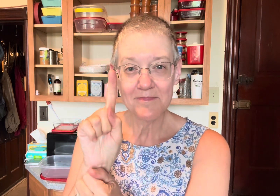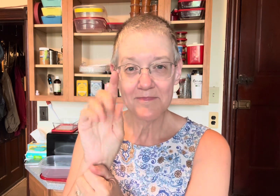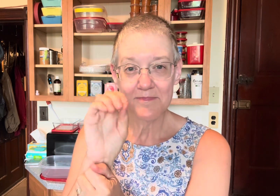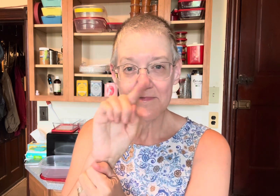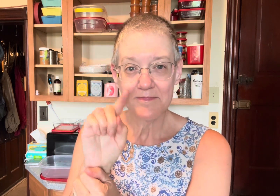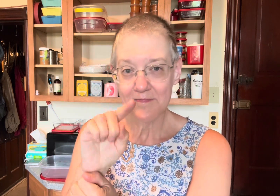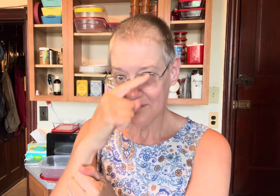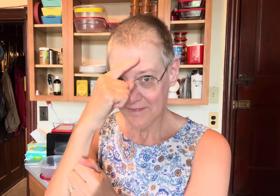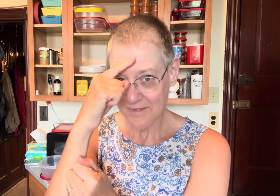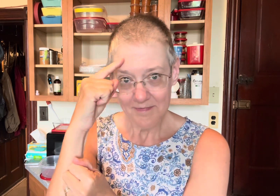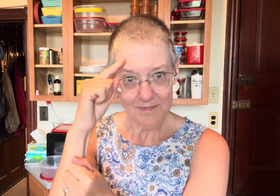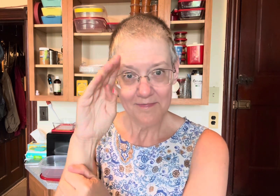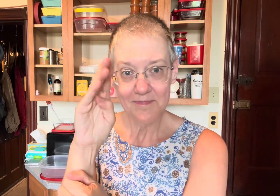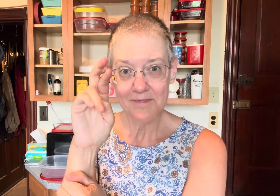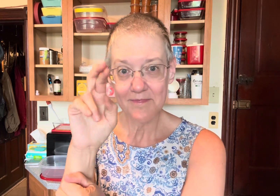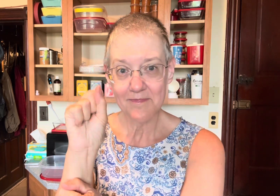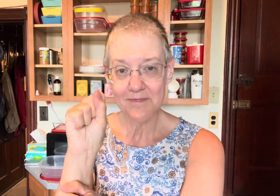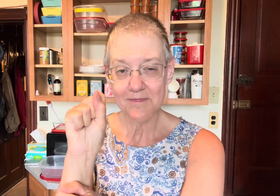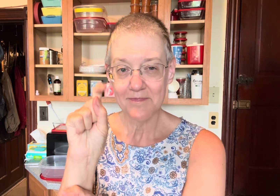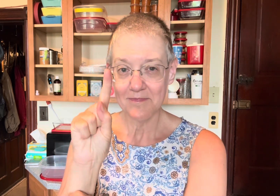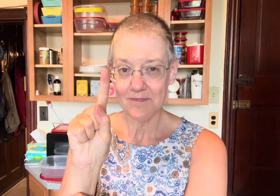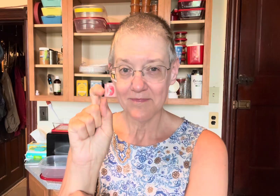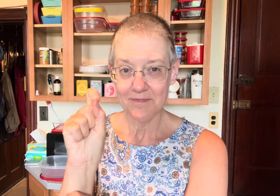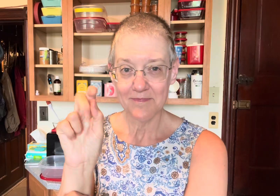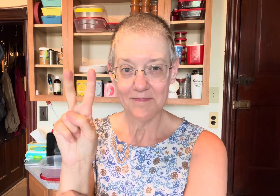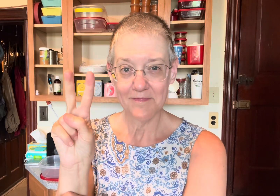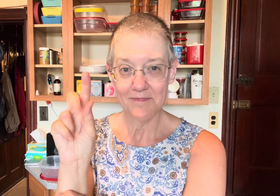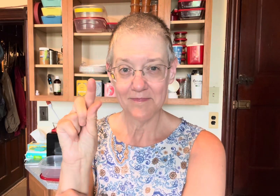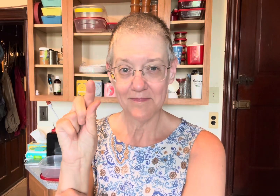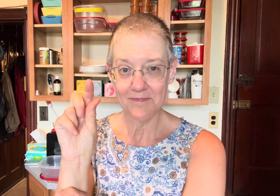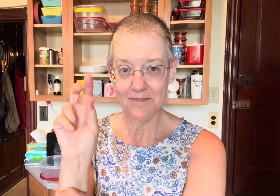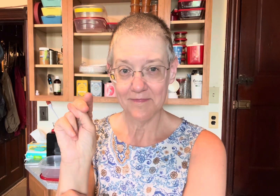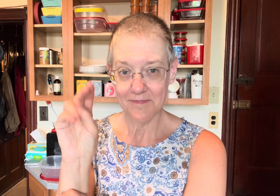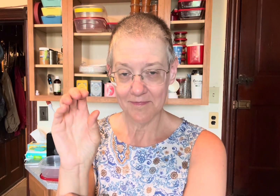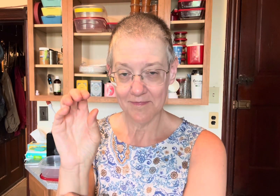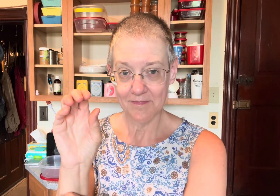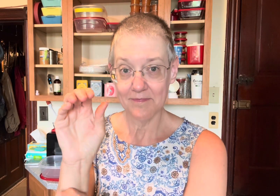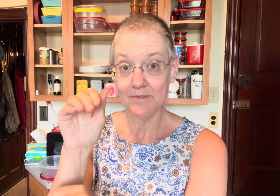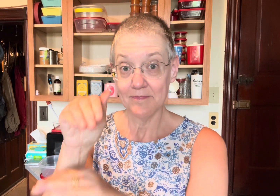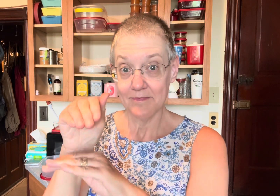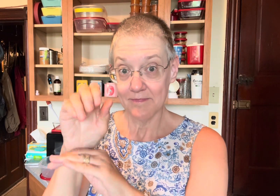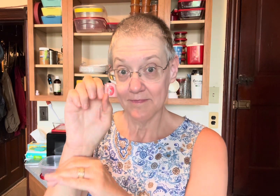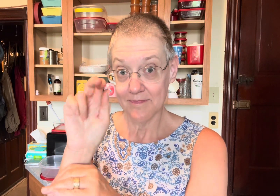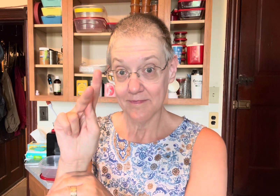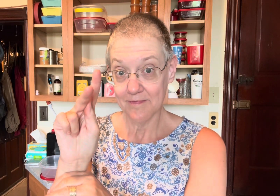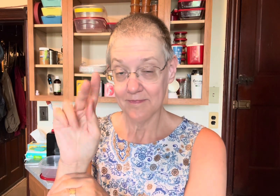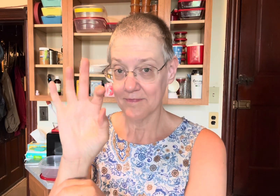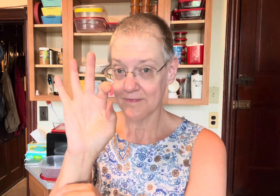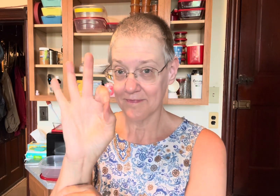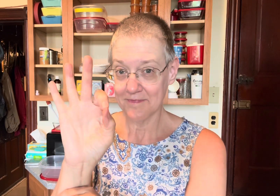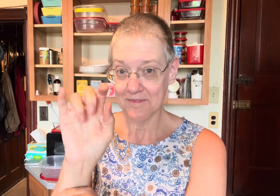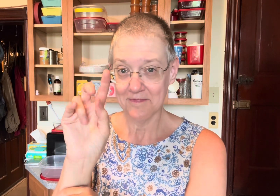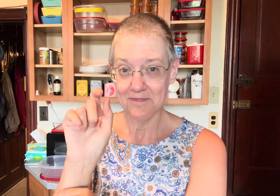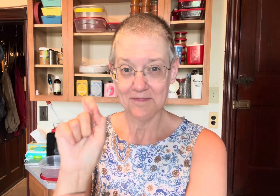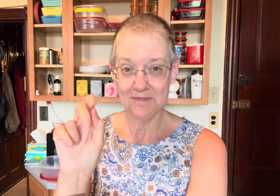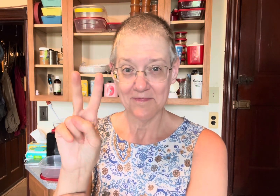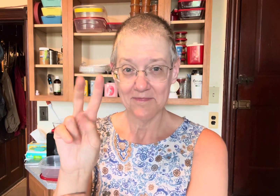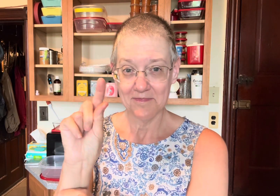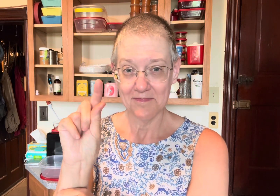mix in 1 ounce of blackberries, which is 1.2 grams of net carbs. That's going to make tonight's snack 9.2